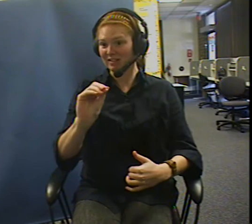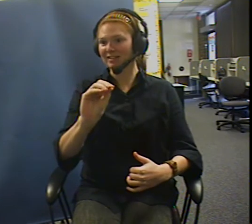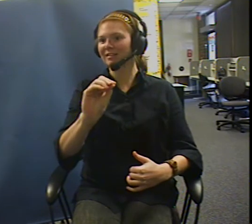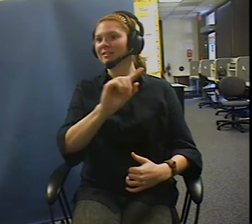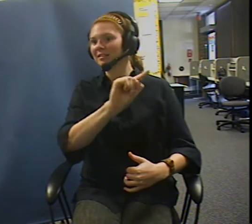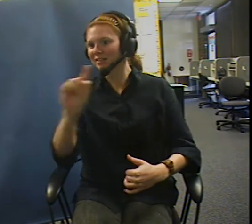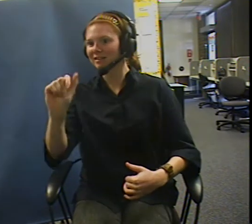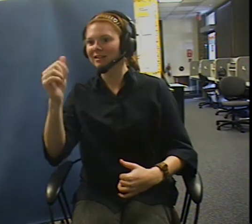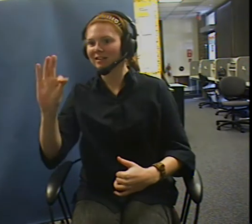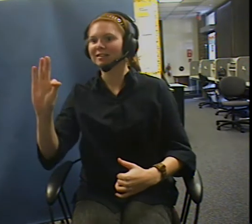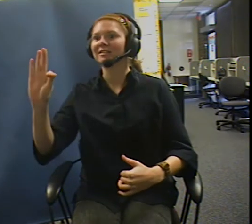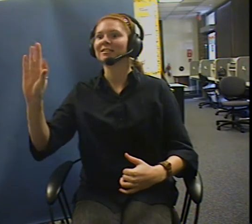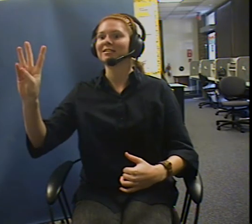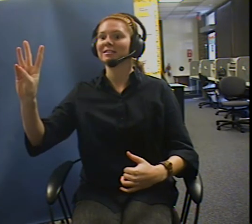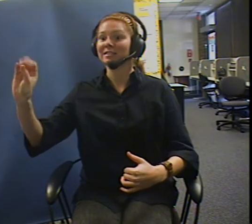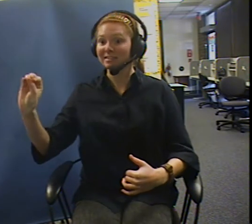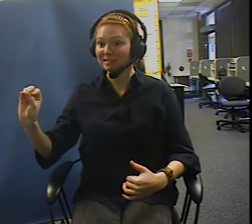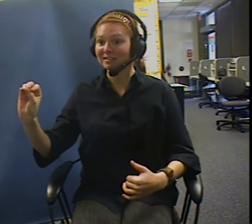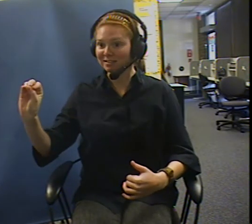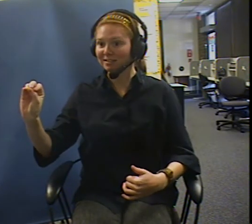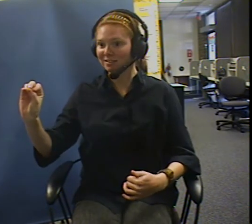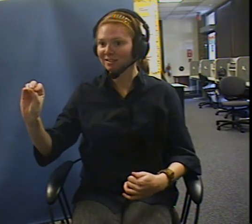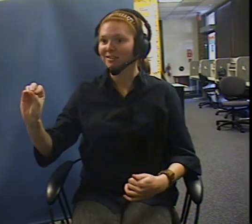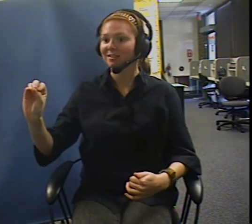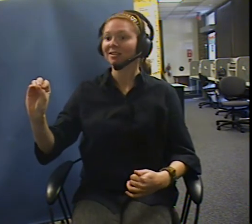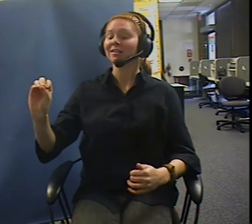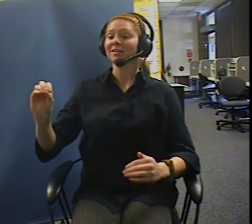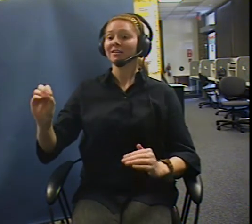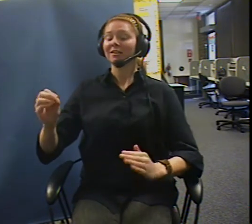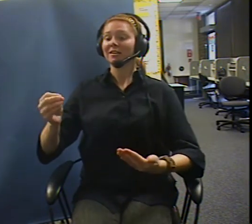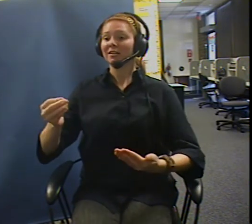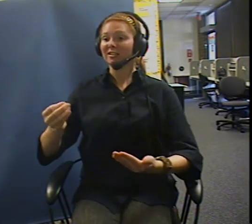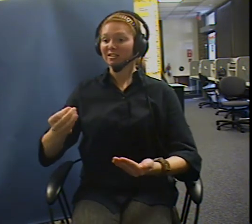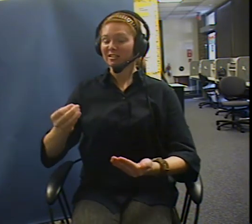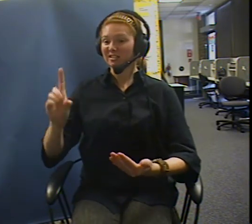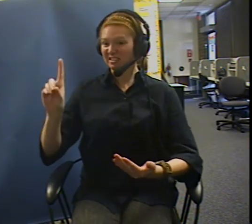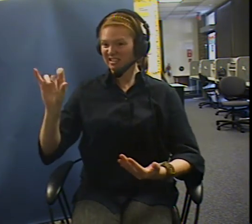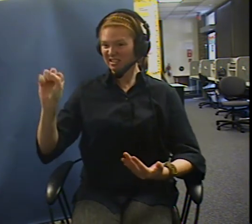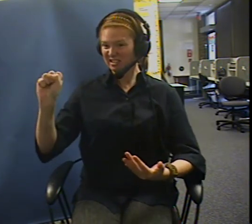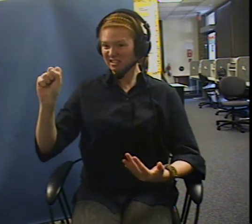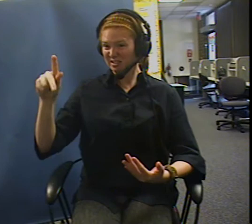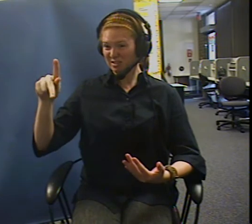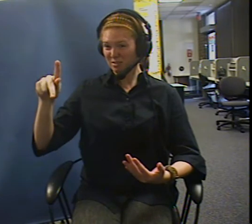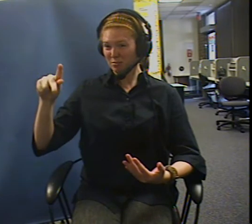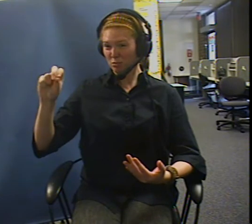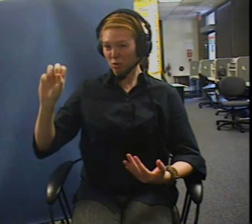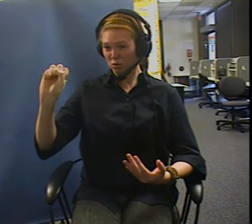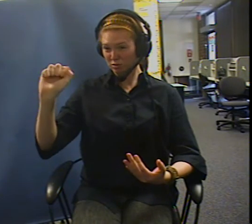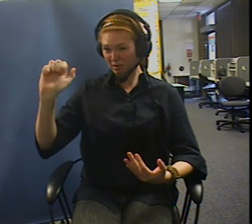Disposable income is the money a household has to spend after they pay their taxes.